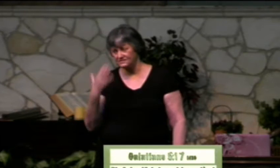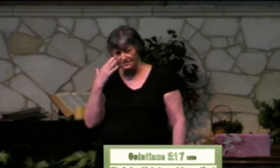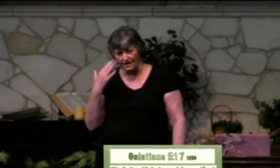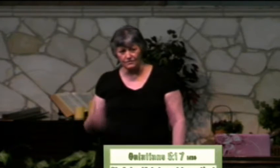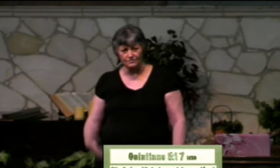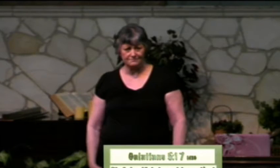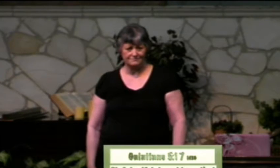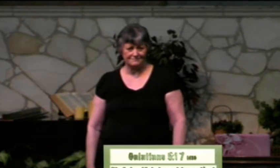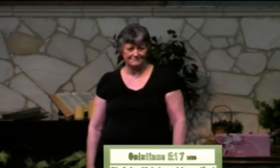know.